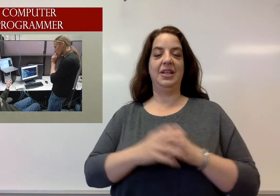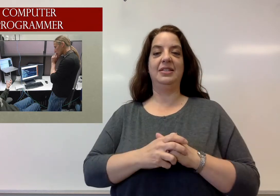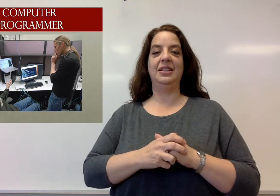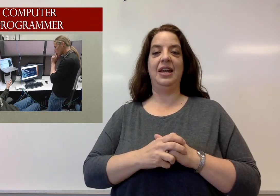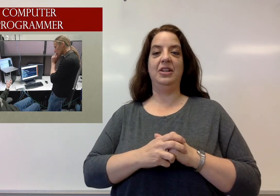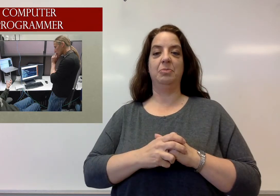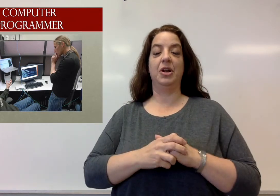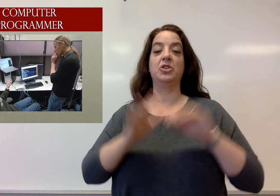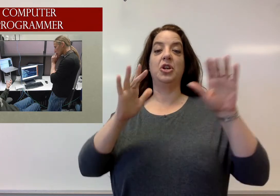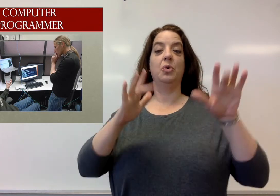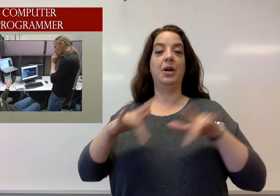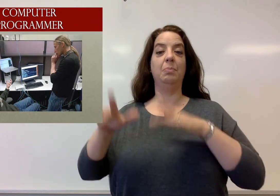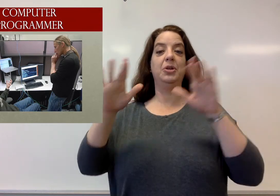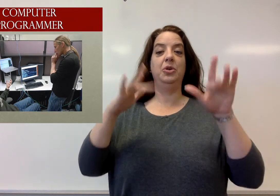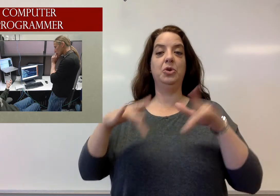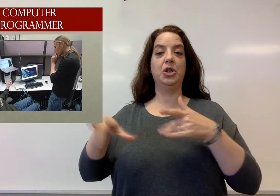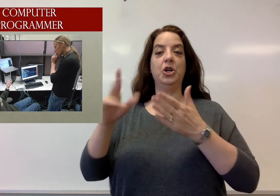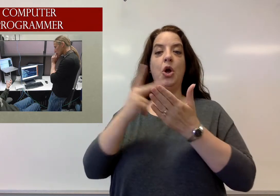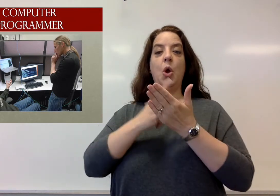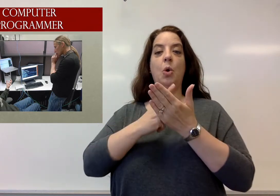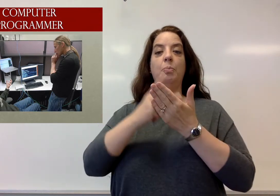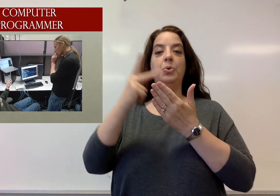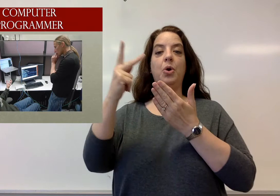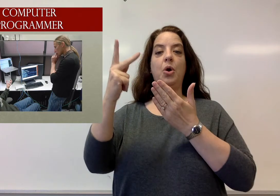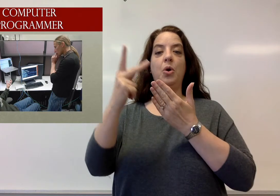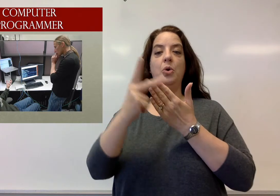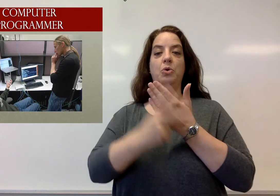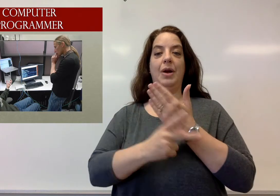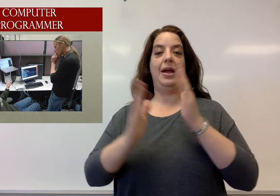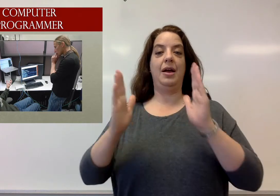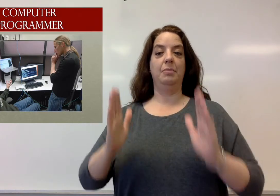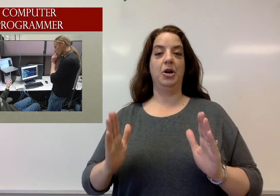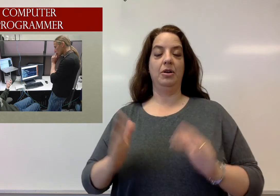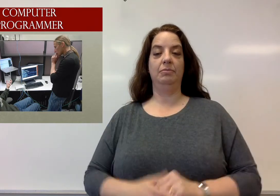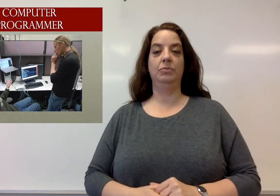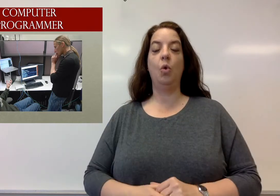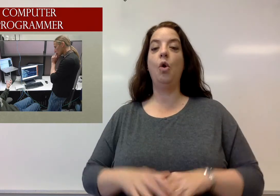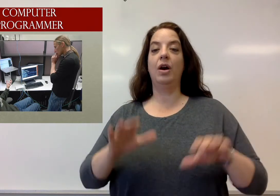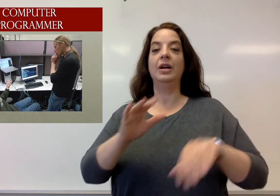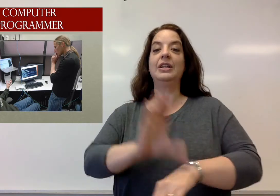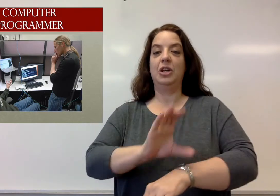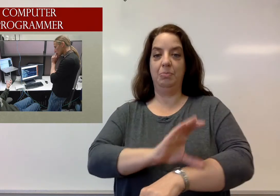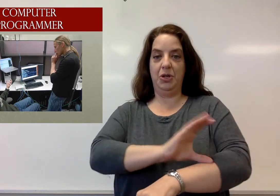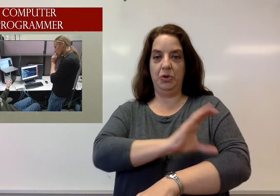need the agent marker. So computer programmer